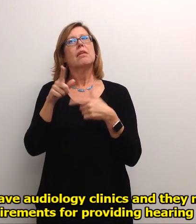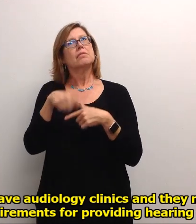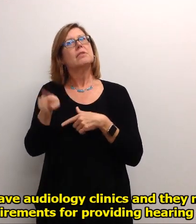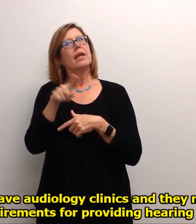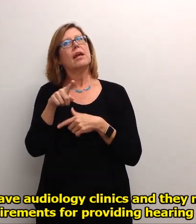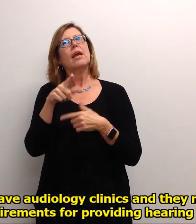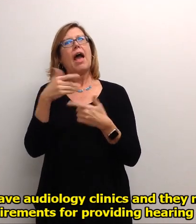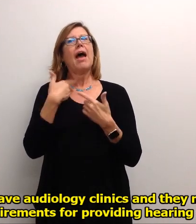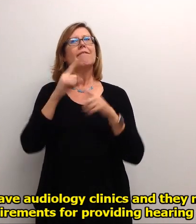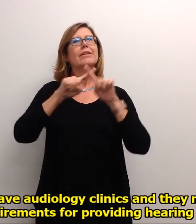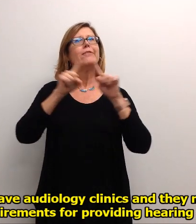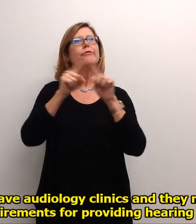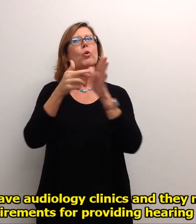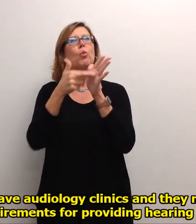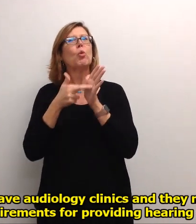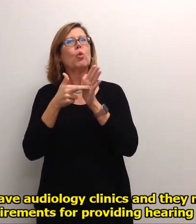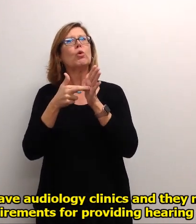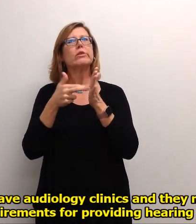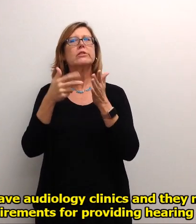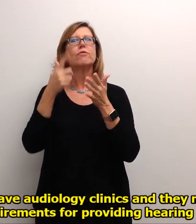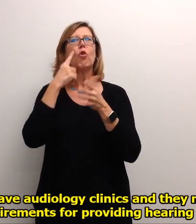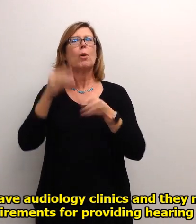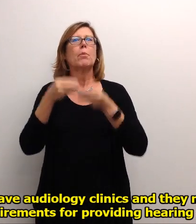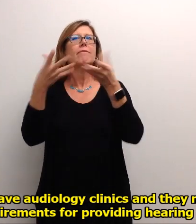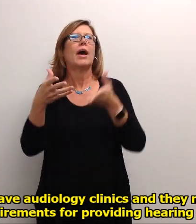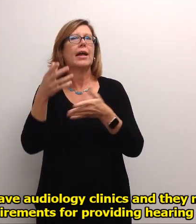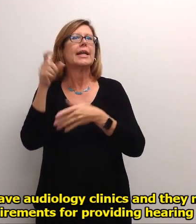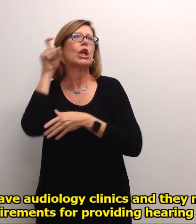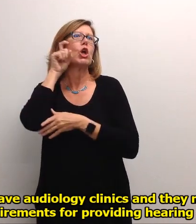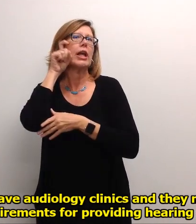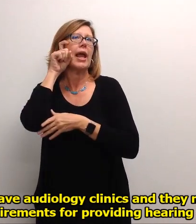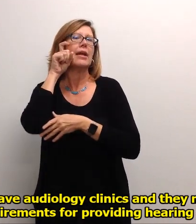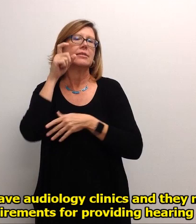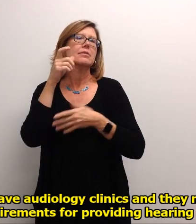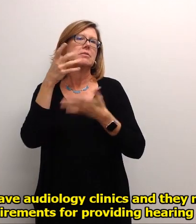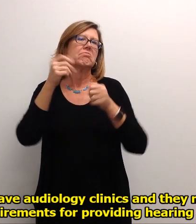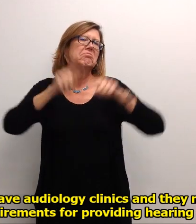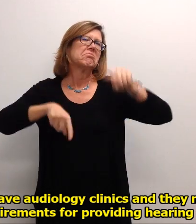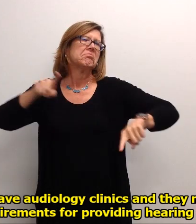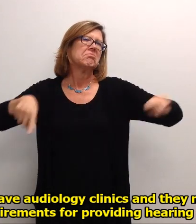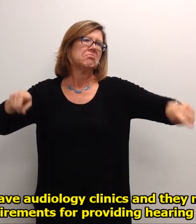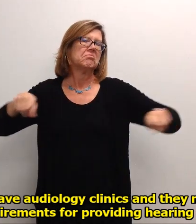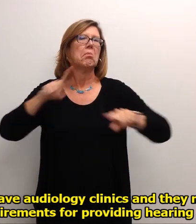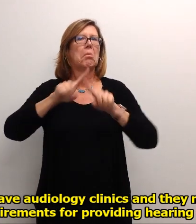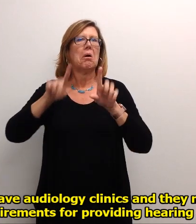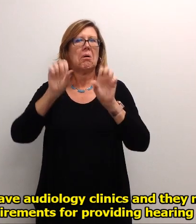clinics, and they may have different requirements for providing hearing